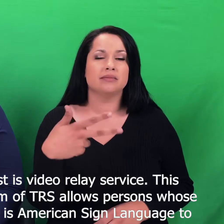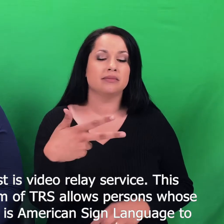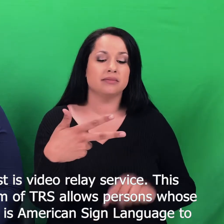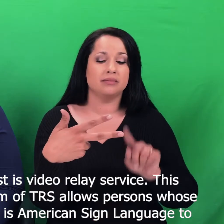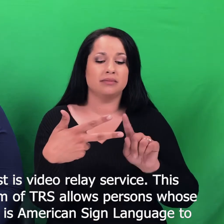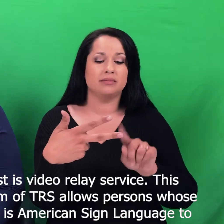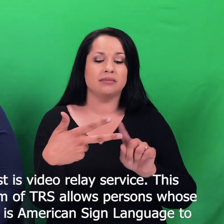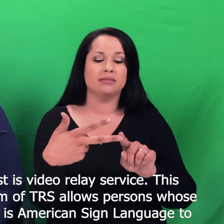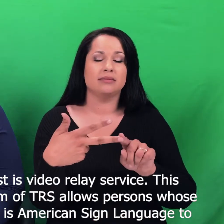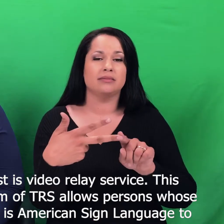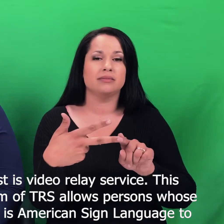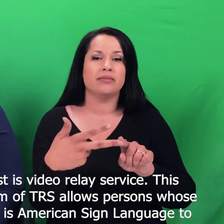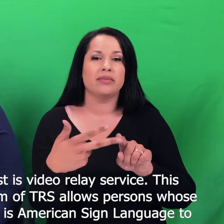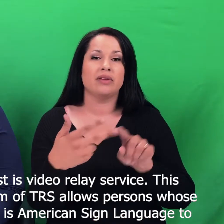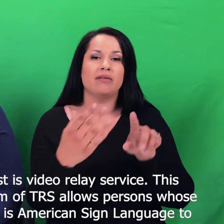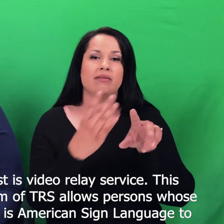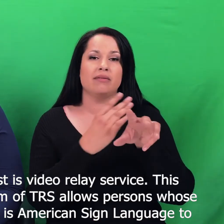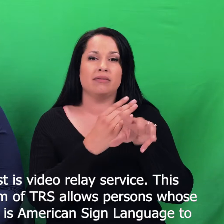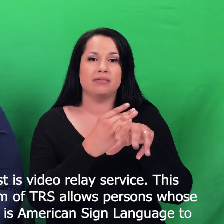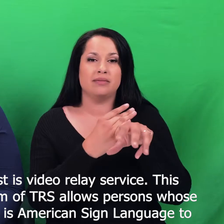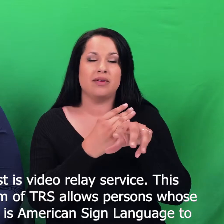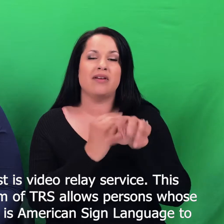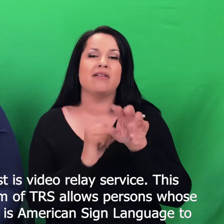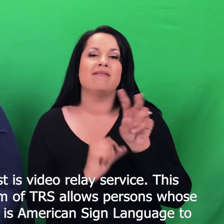Last is Video Relay Service.